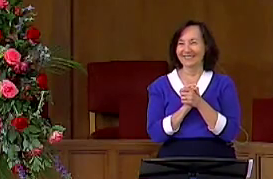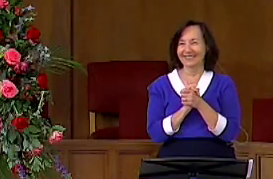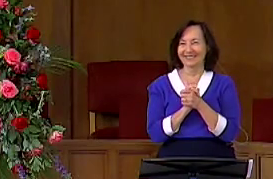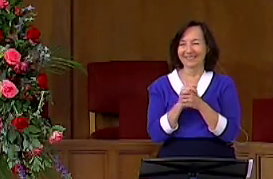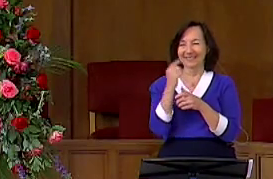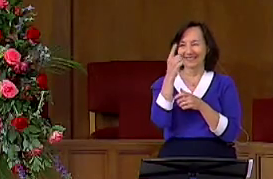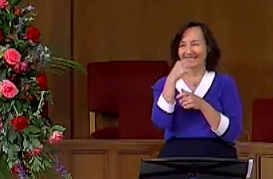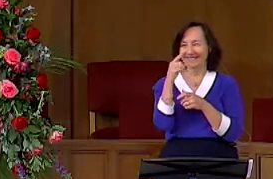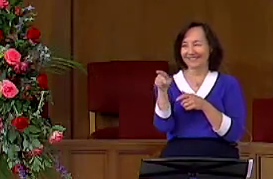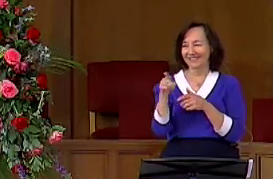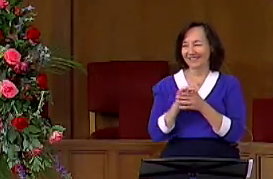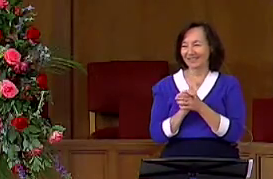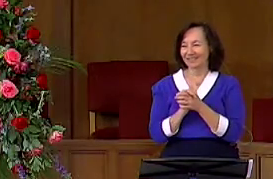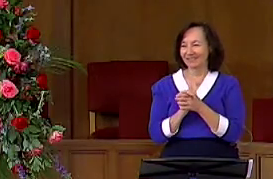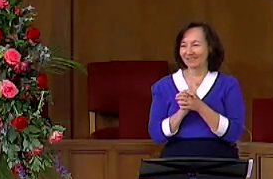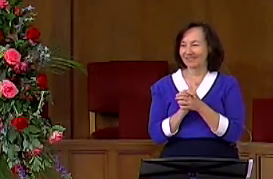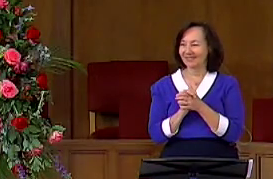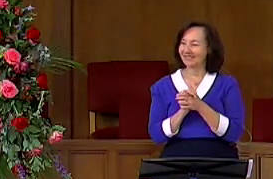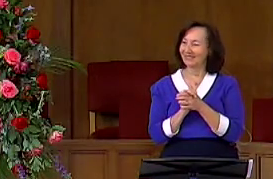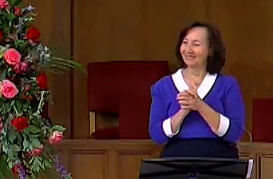Can you?